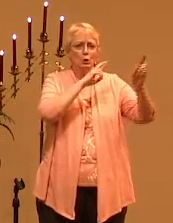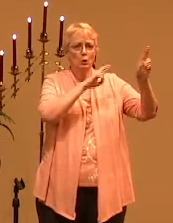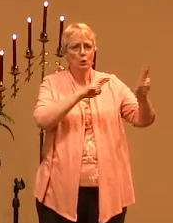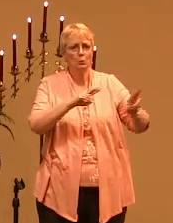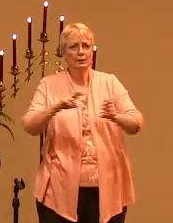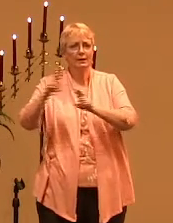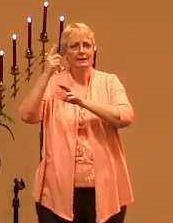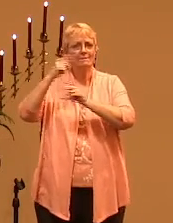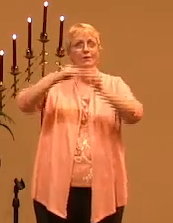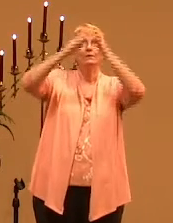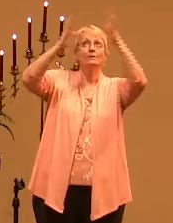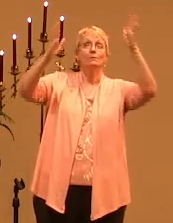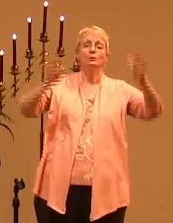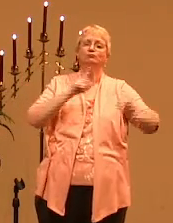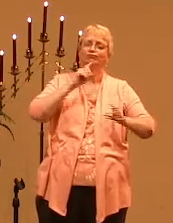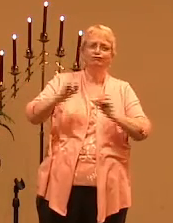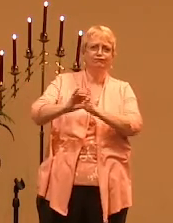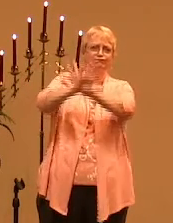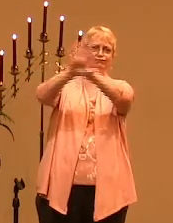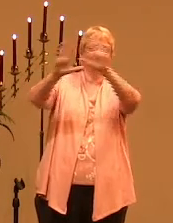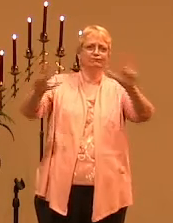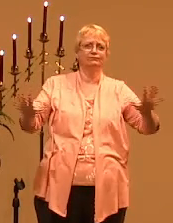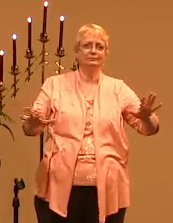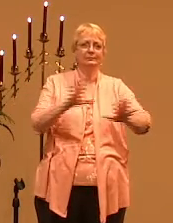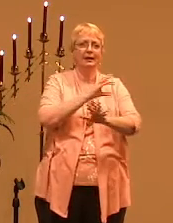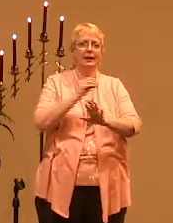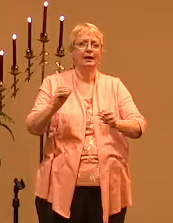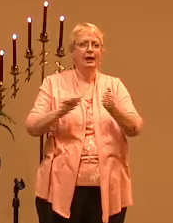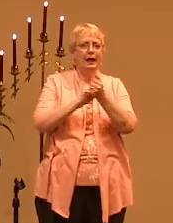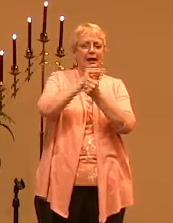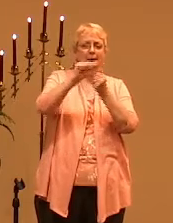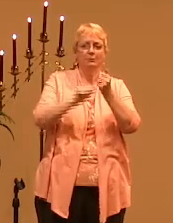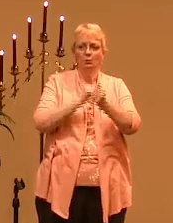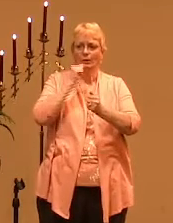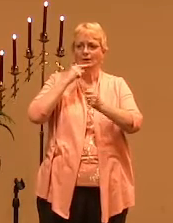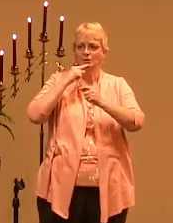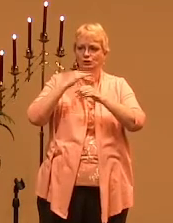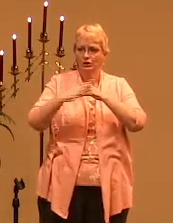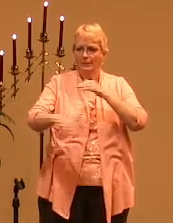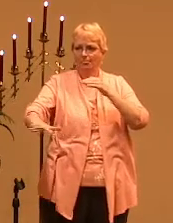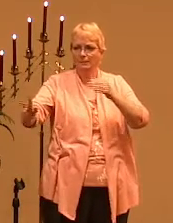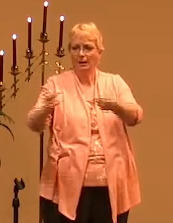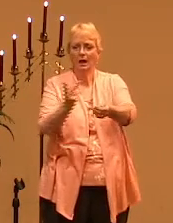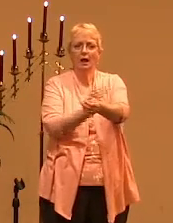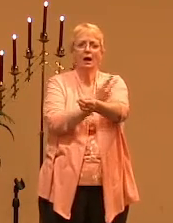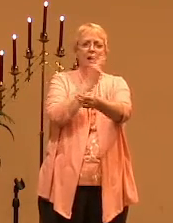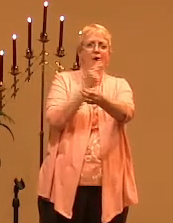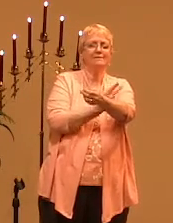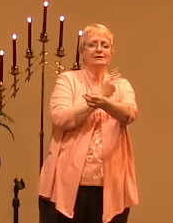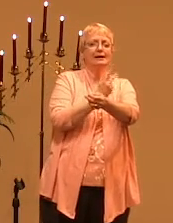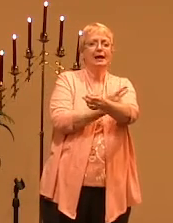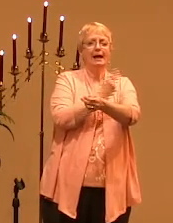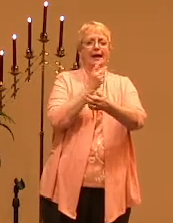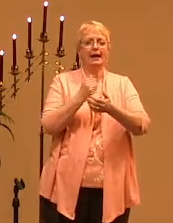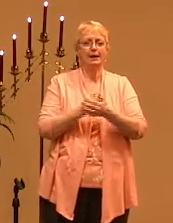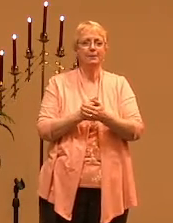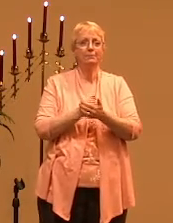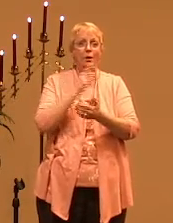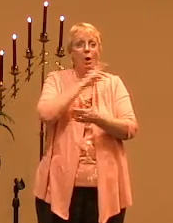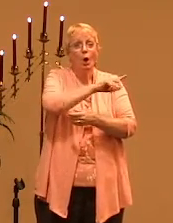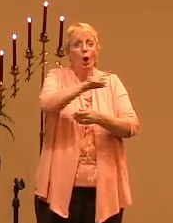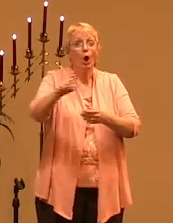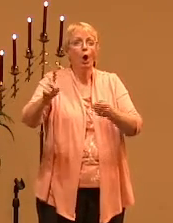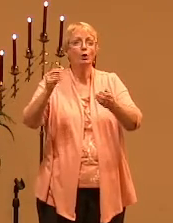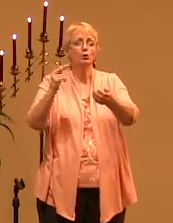your soul be ready for the mansion's bright? Are you washed in the blood of the